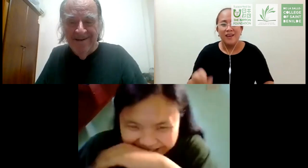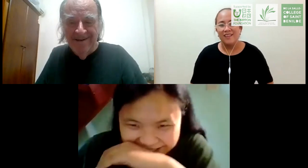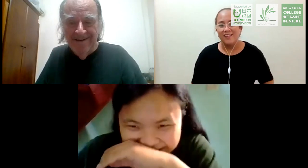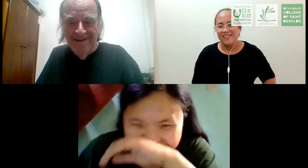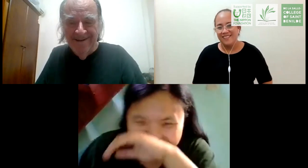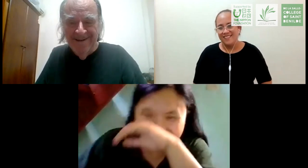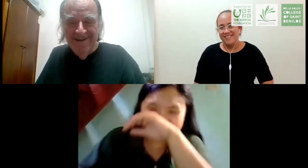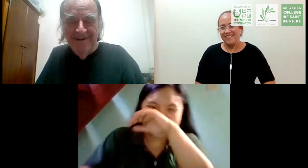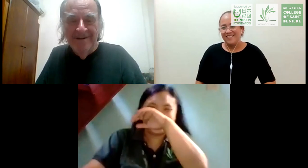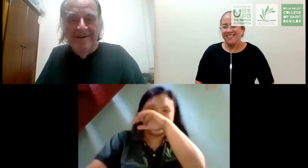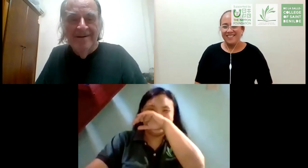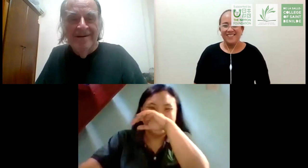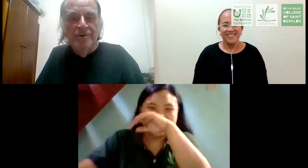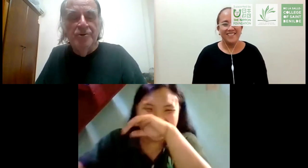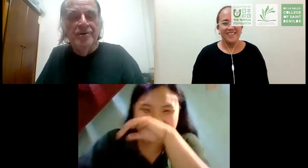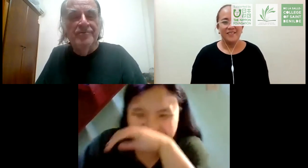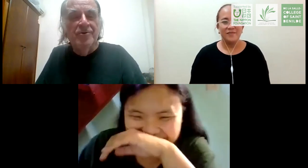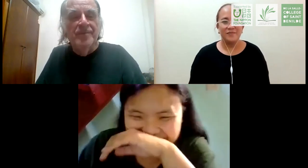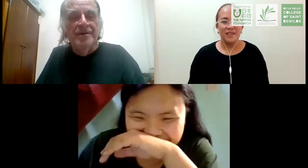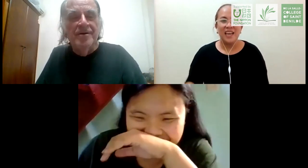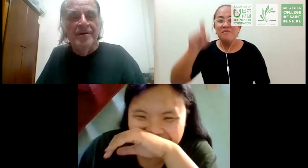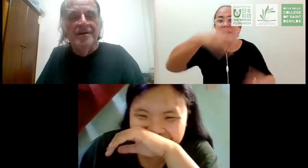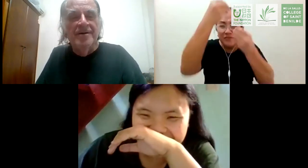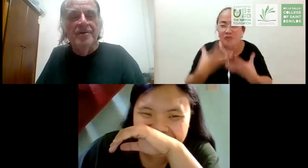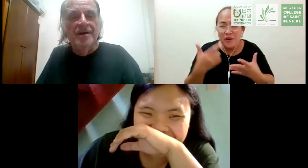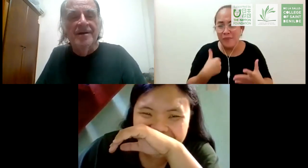We were supposed to do it today. You should have told me. Sorry. Okay.